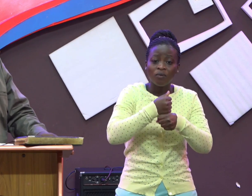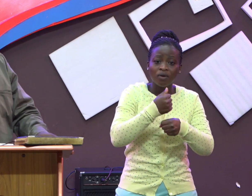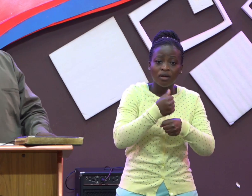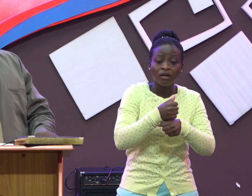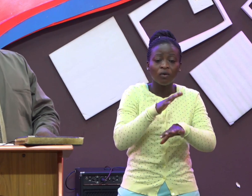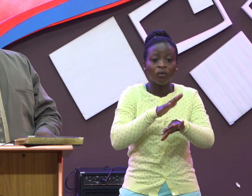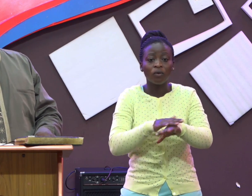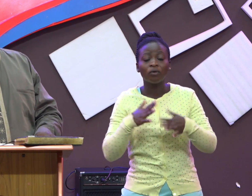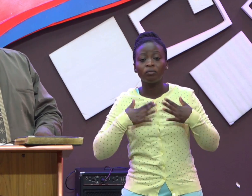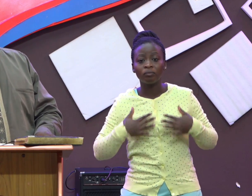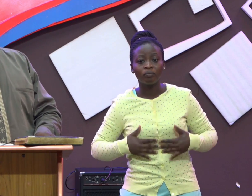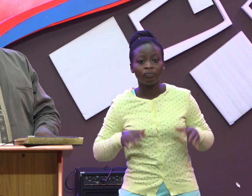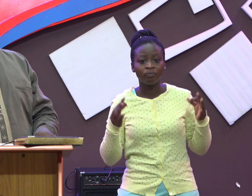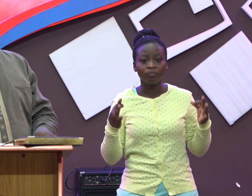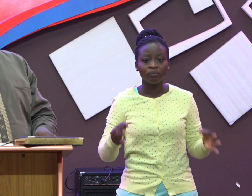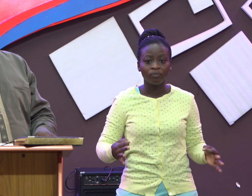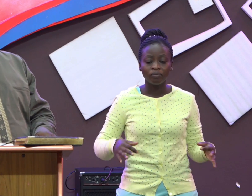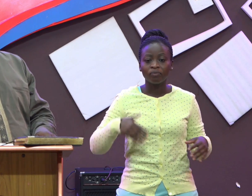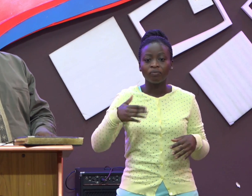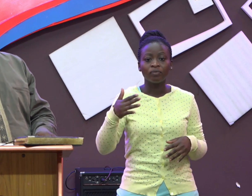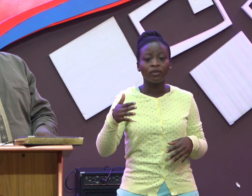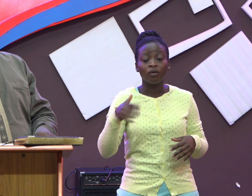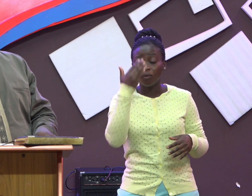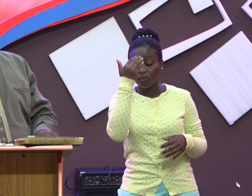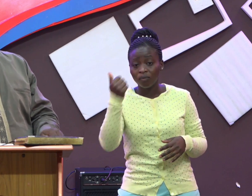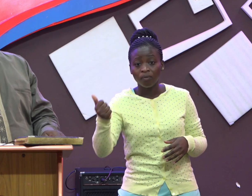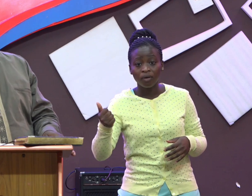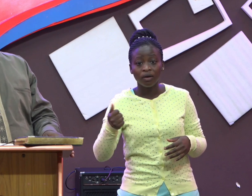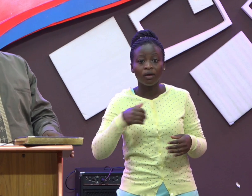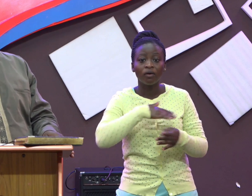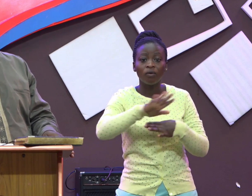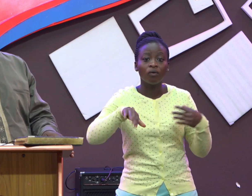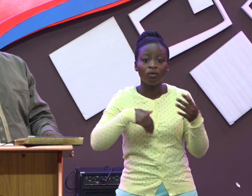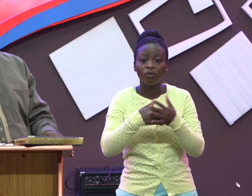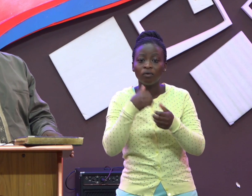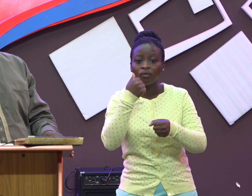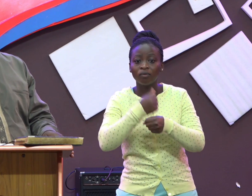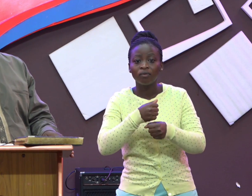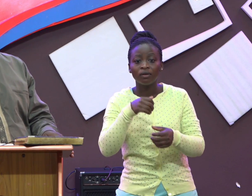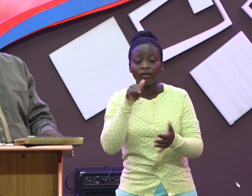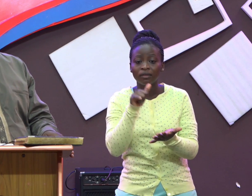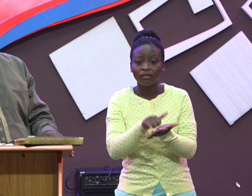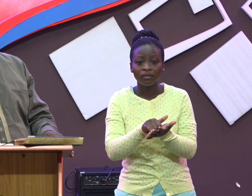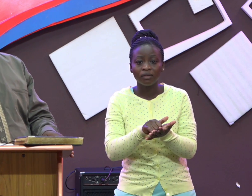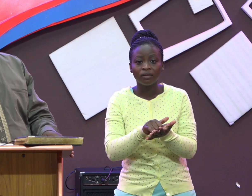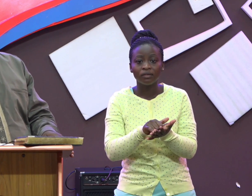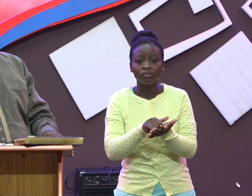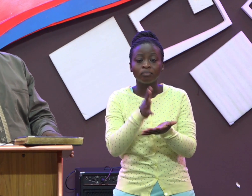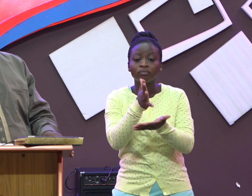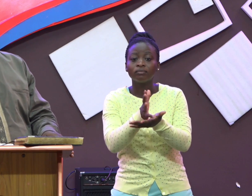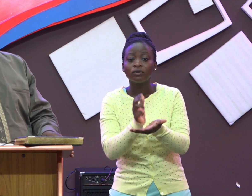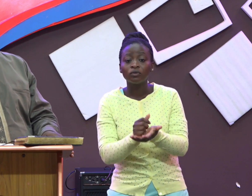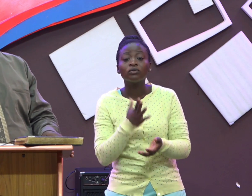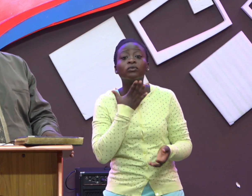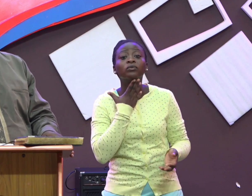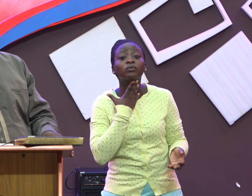they make press-ups every time. Naye nga byonna lwaki? But why are they doing all that? Kufuba kuzimba onagwawo. They were trying to build this which